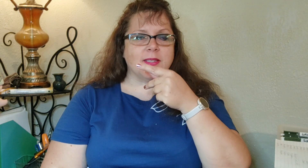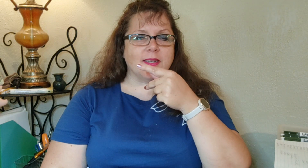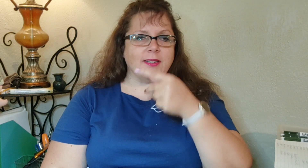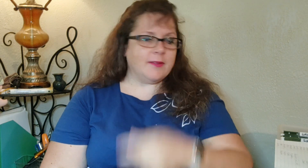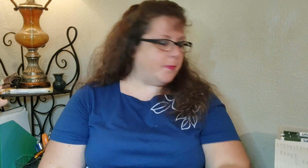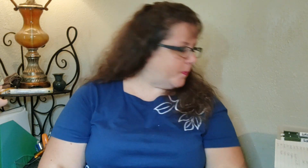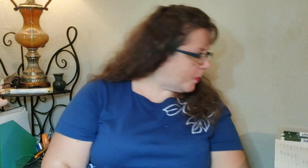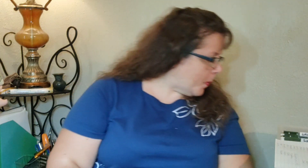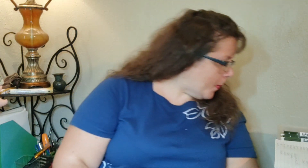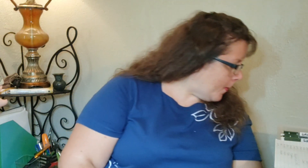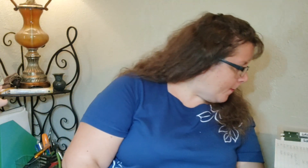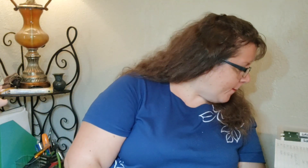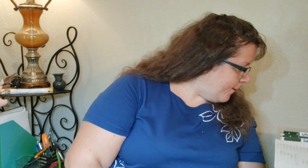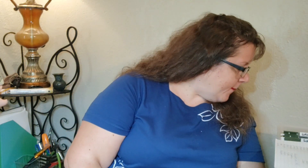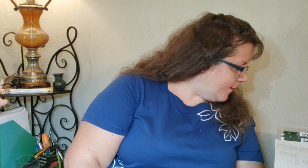lipstick.